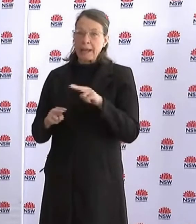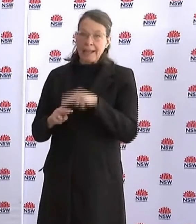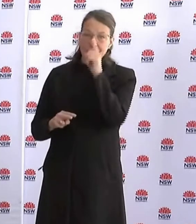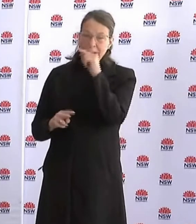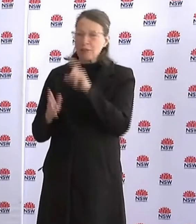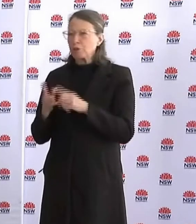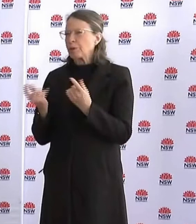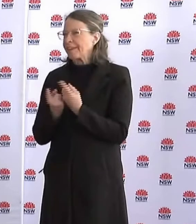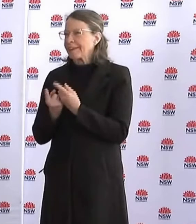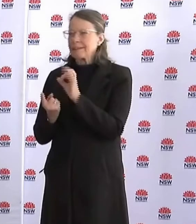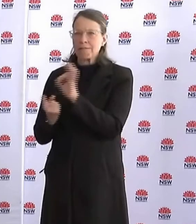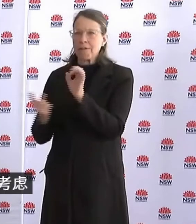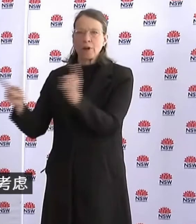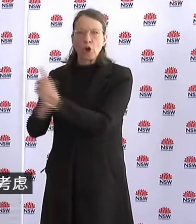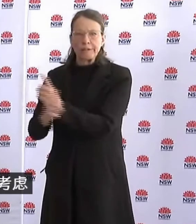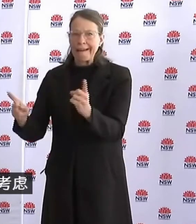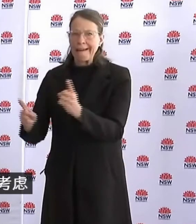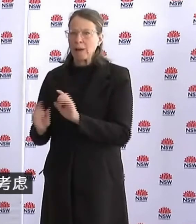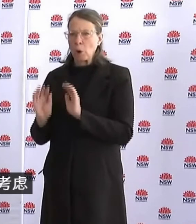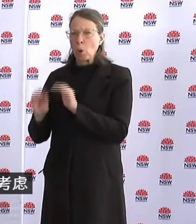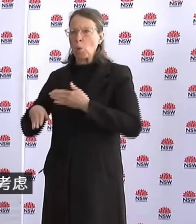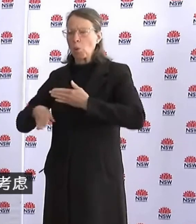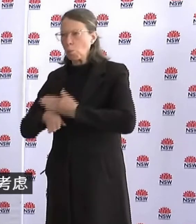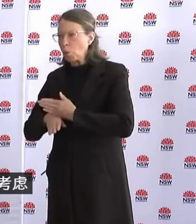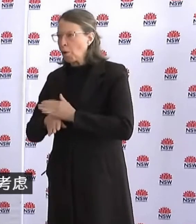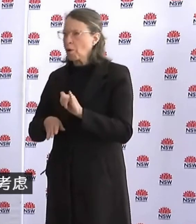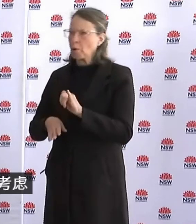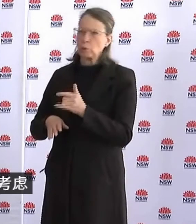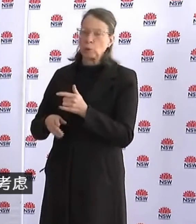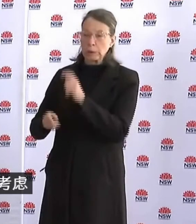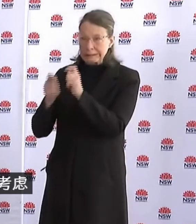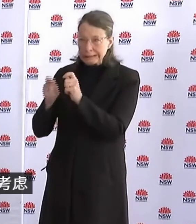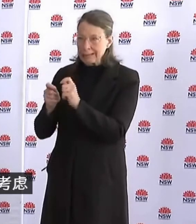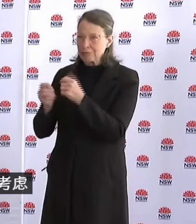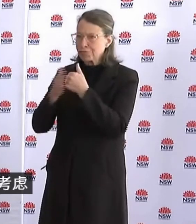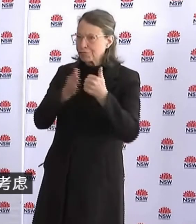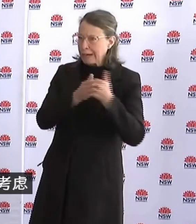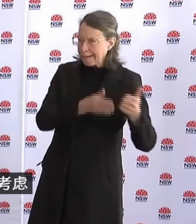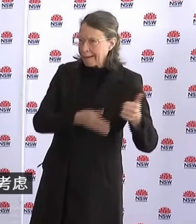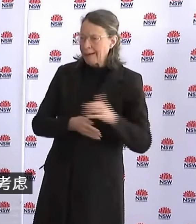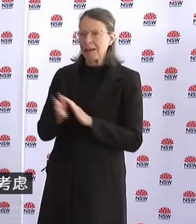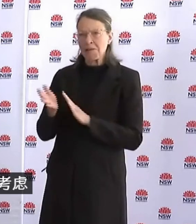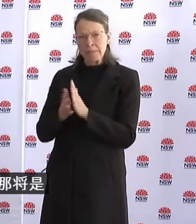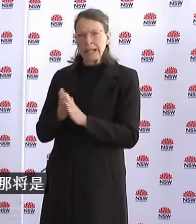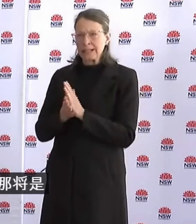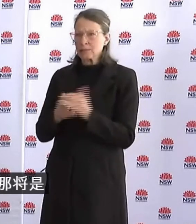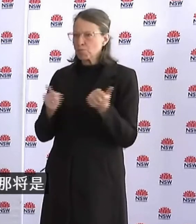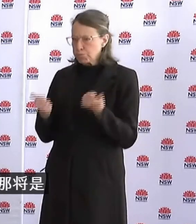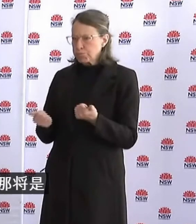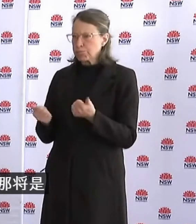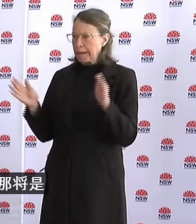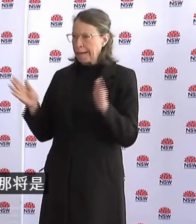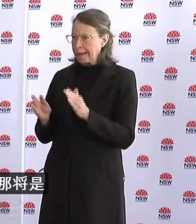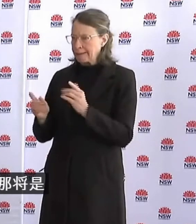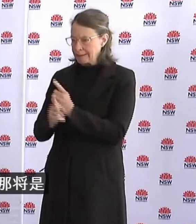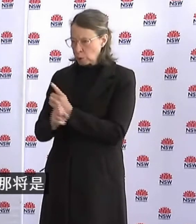little contact as possible, with frequent testing, there are considerations the government is making at the